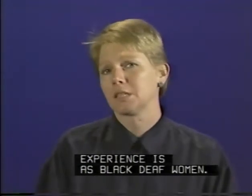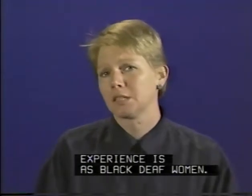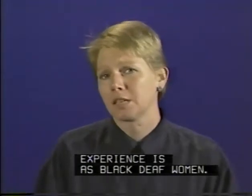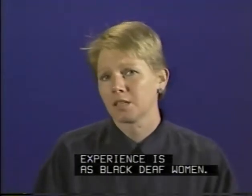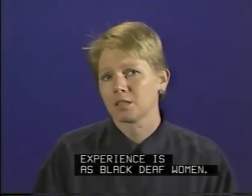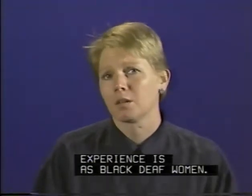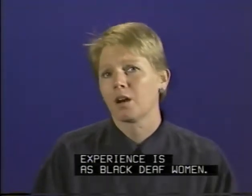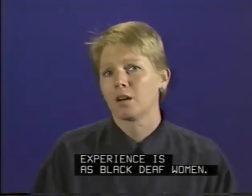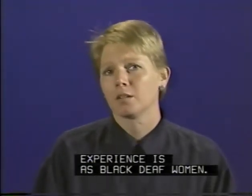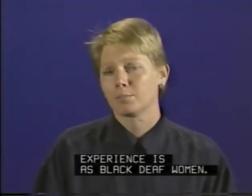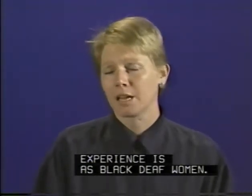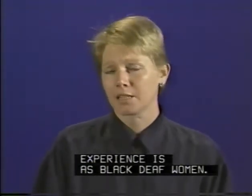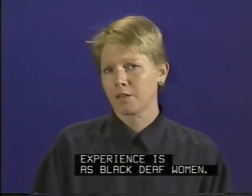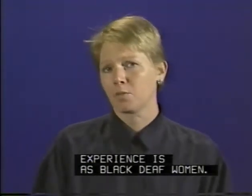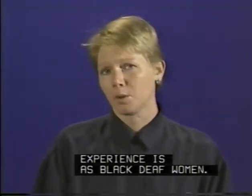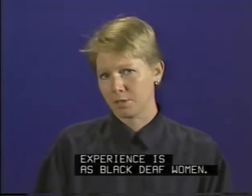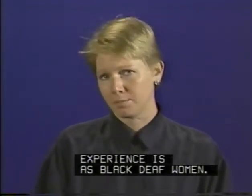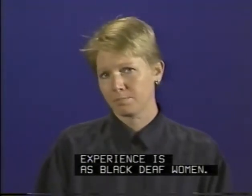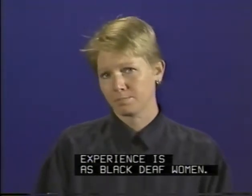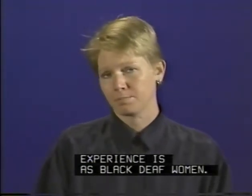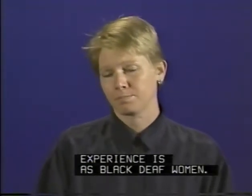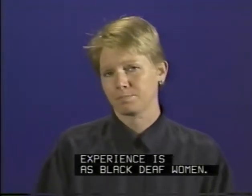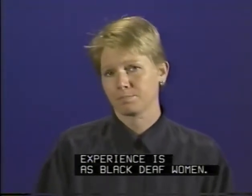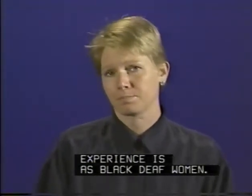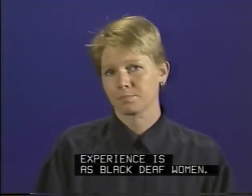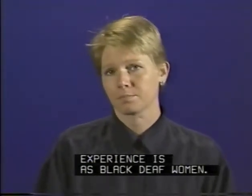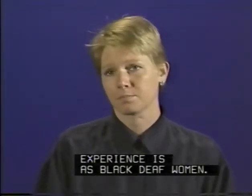is as black deaf women.